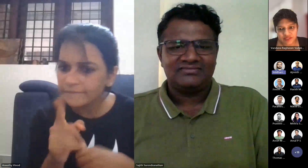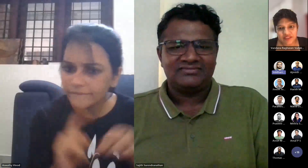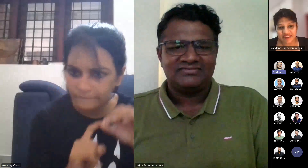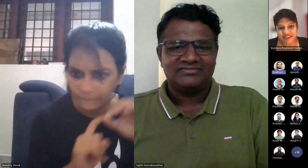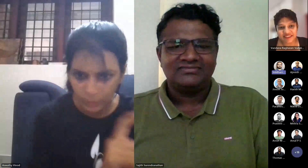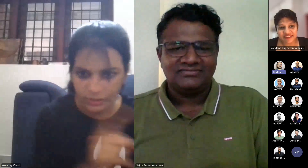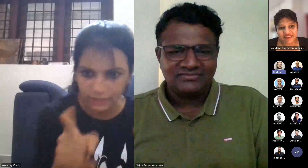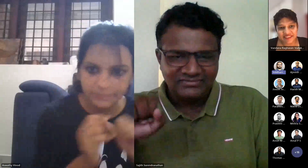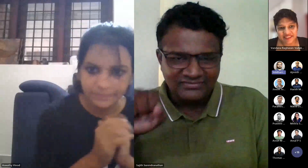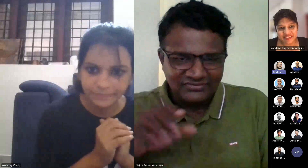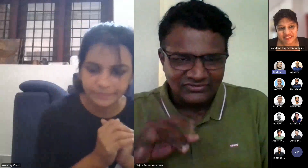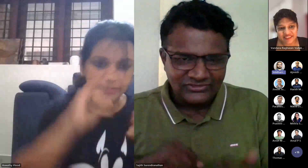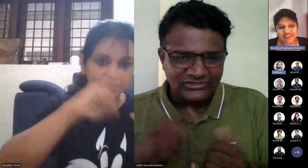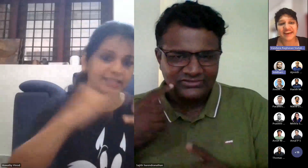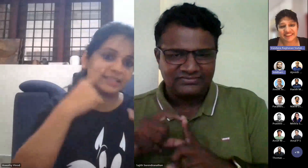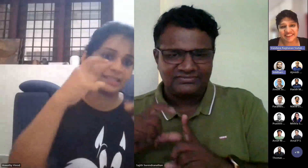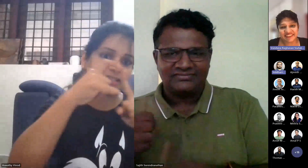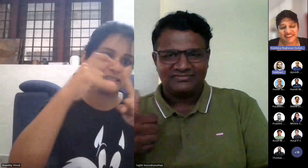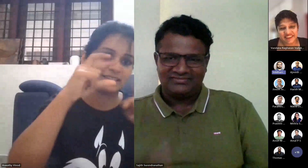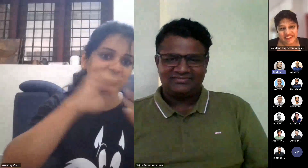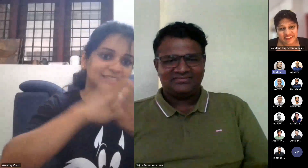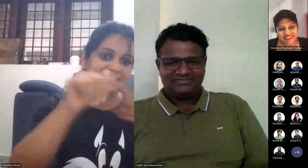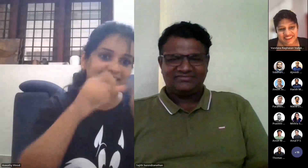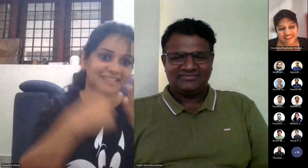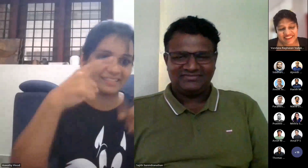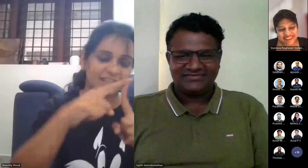Hi, Sajith. Siddharth this side. I Yeah, have hi. no question.